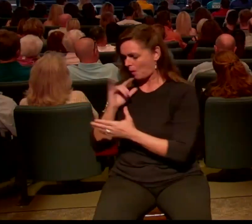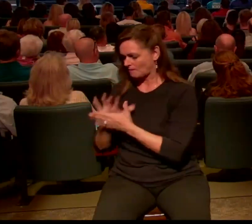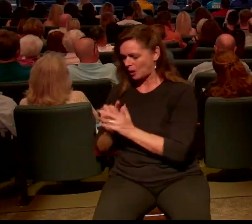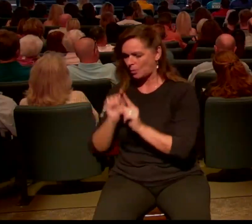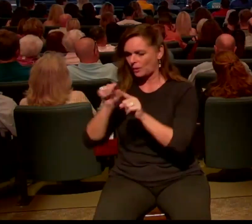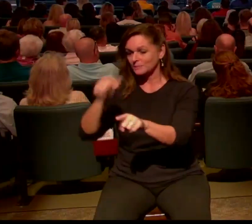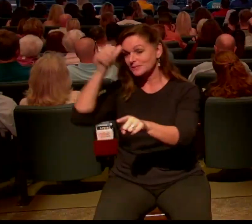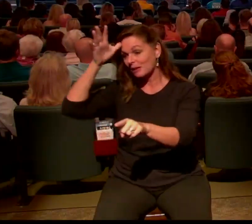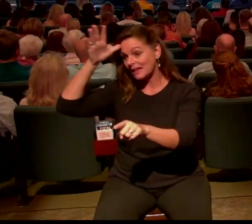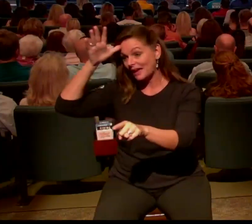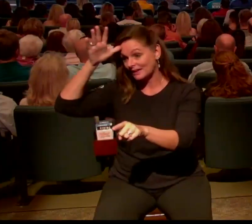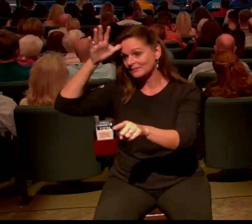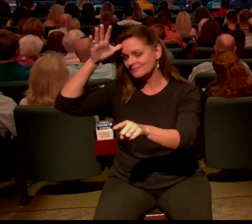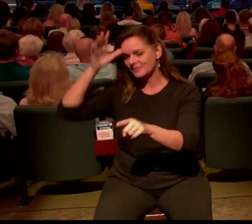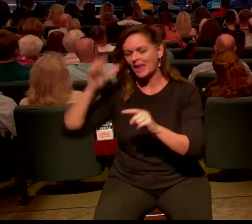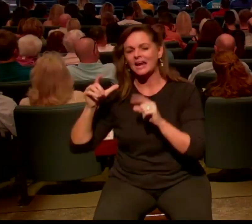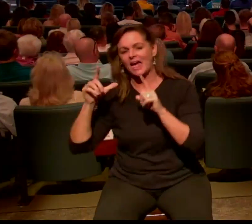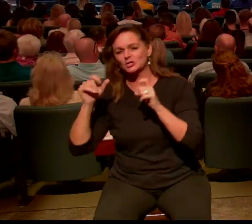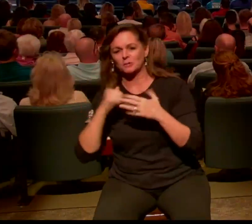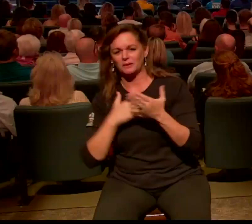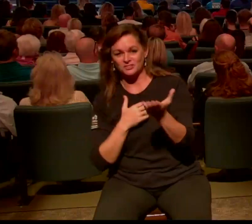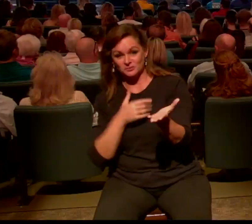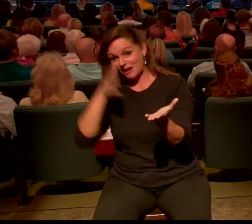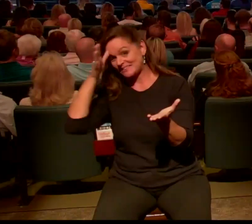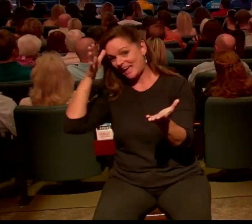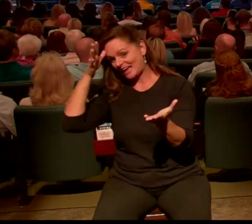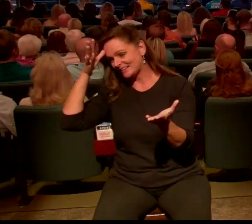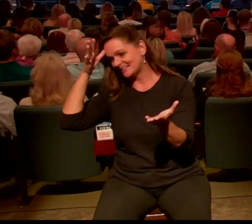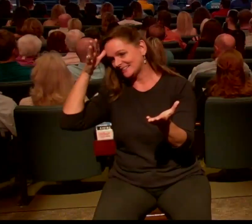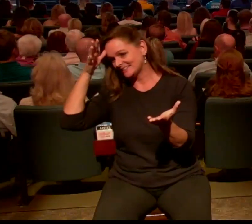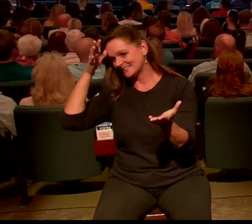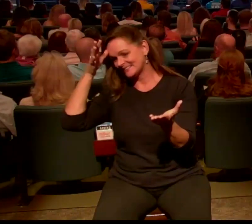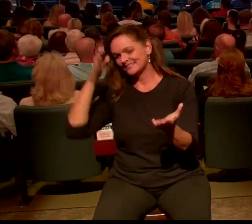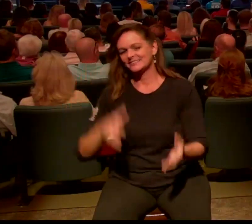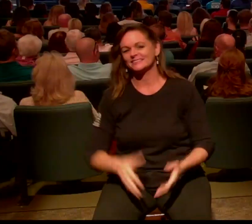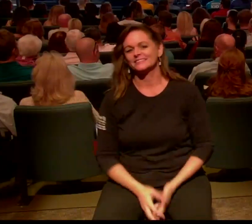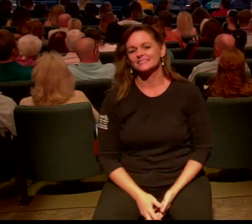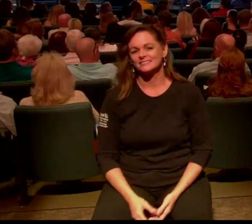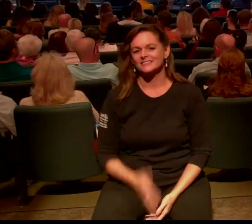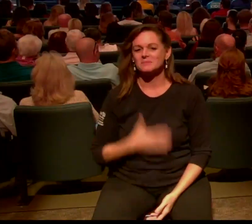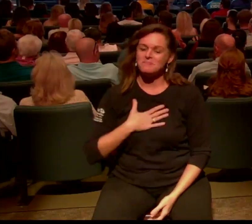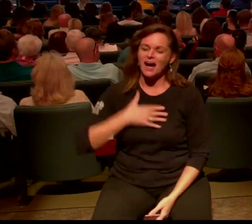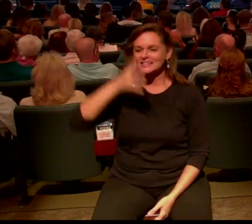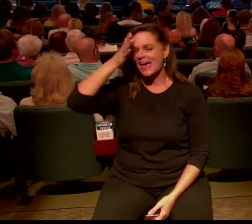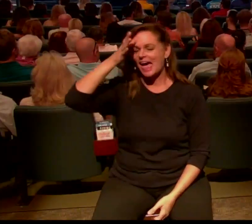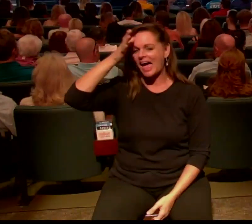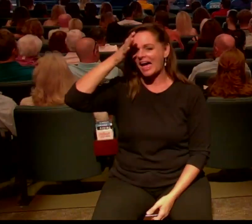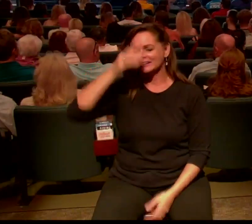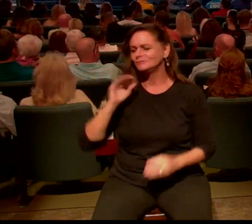him. I took a picture. I just asked him to bring a picture. I want you to see my dad. Look at my dad there, huh?